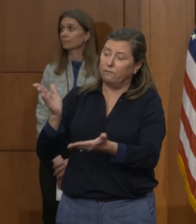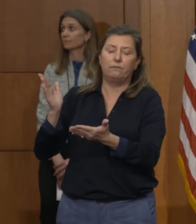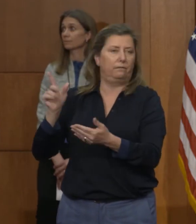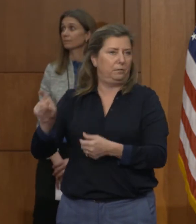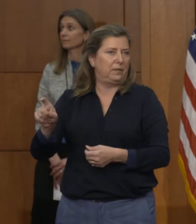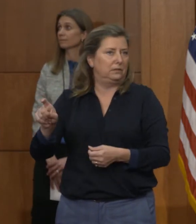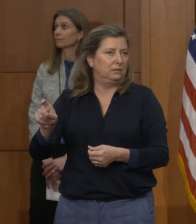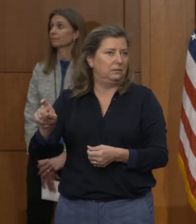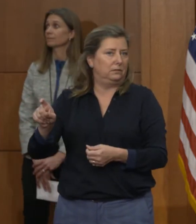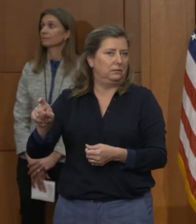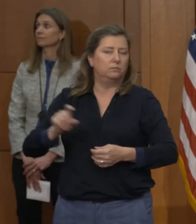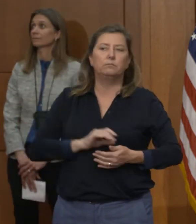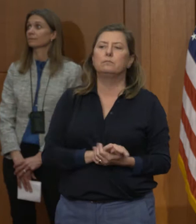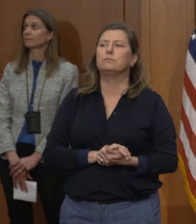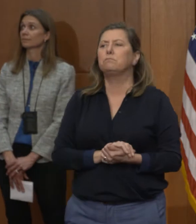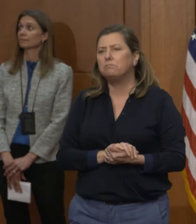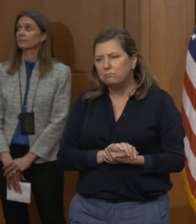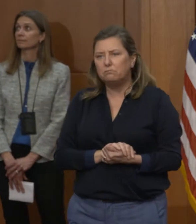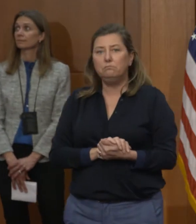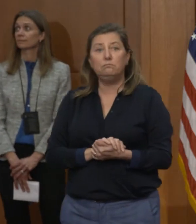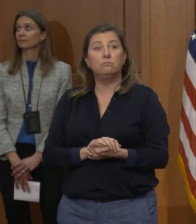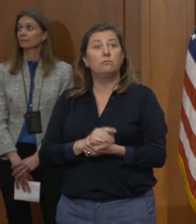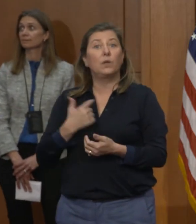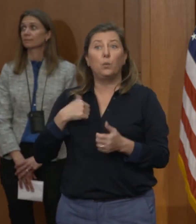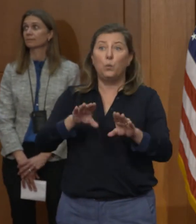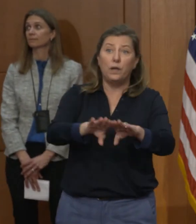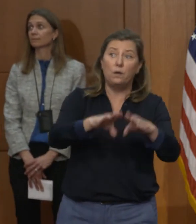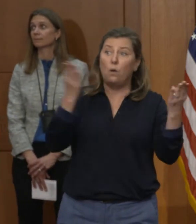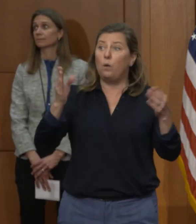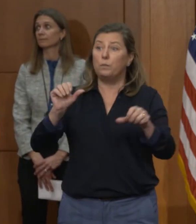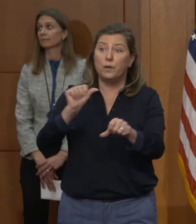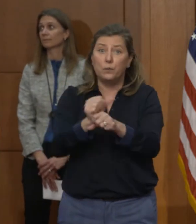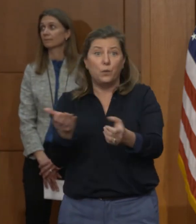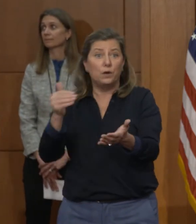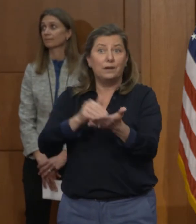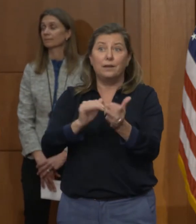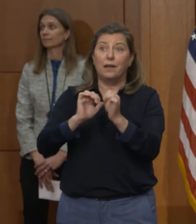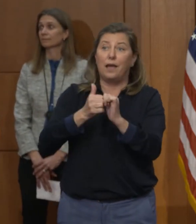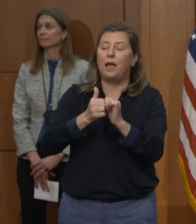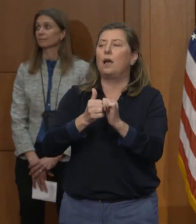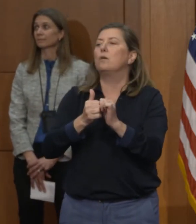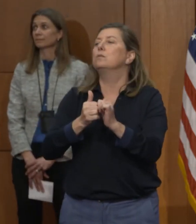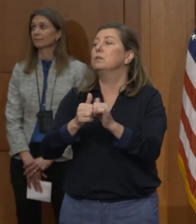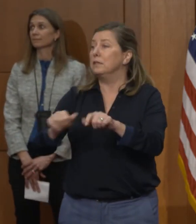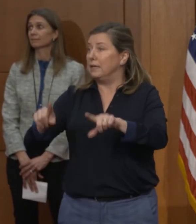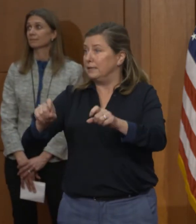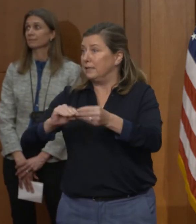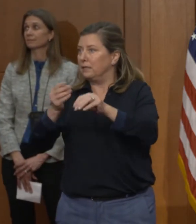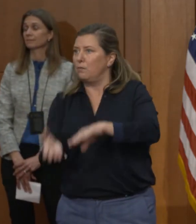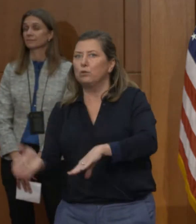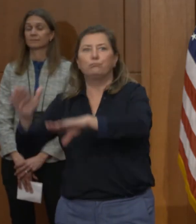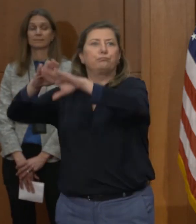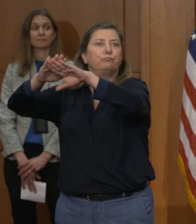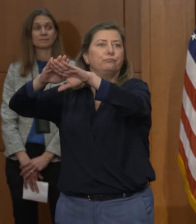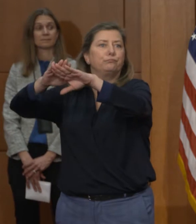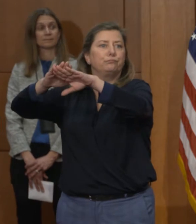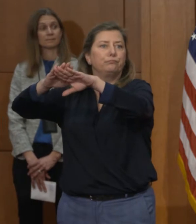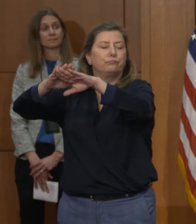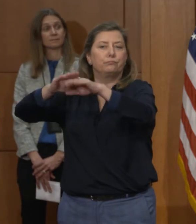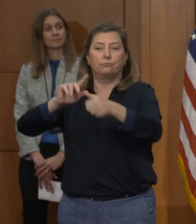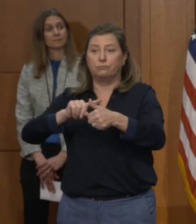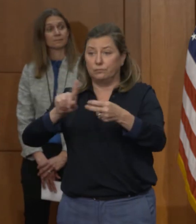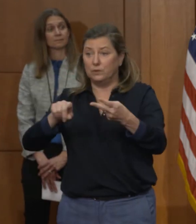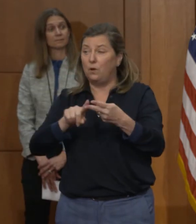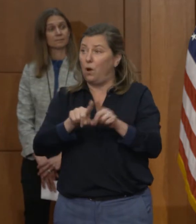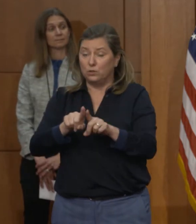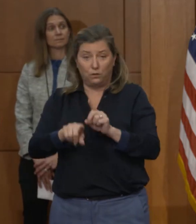We will get back to work by greatly increasing our testing, then tracing the contacts of people who